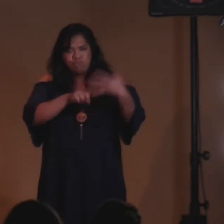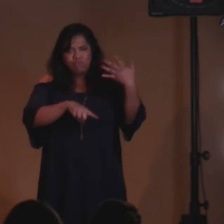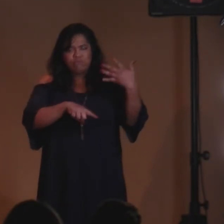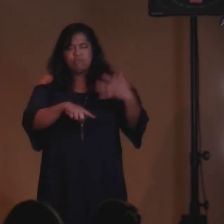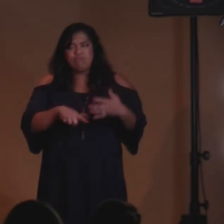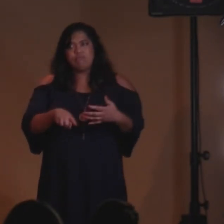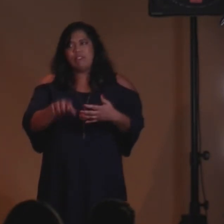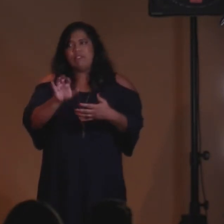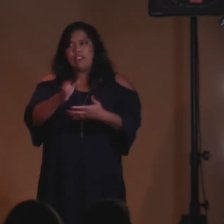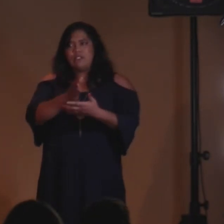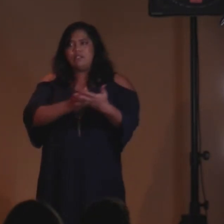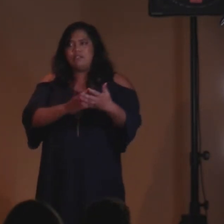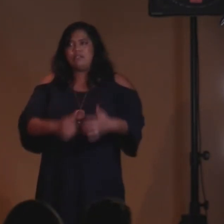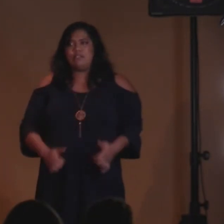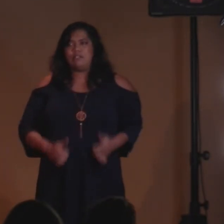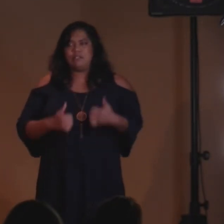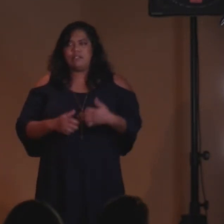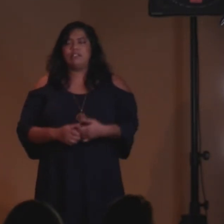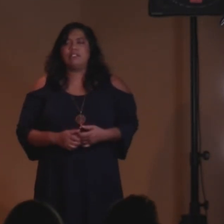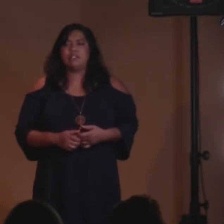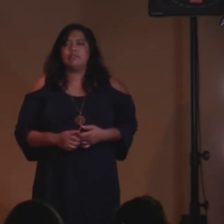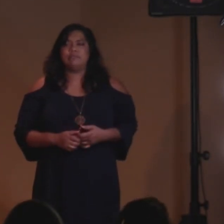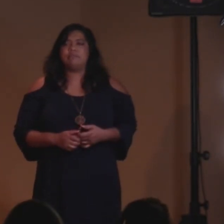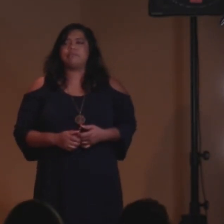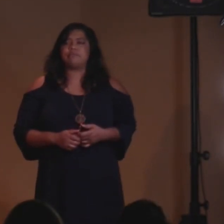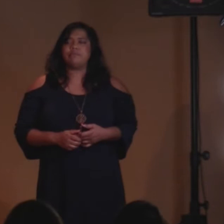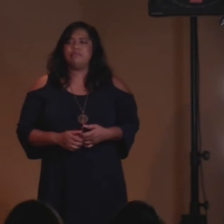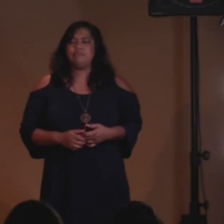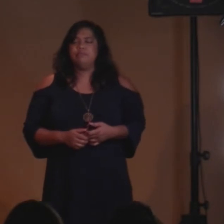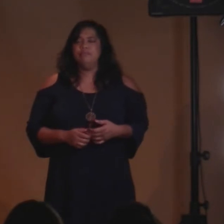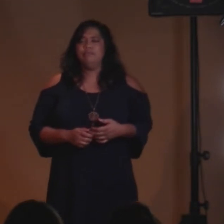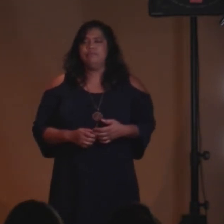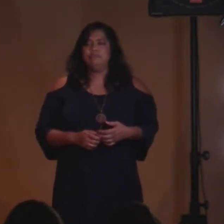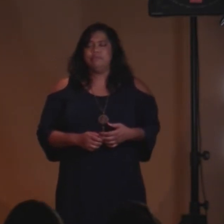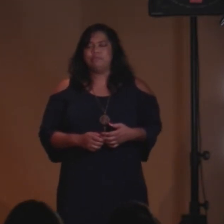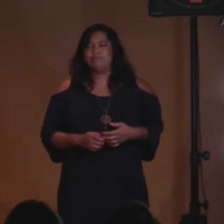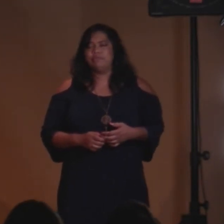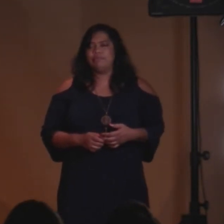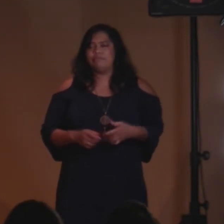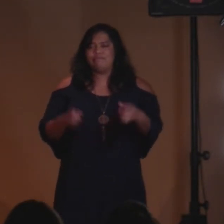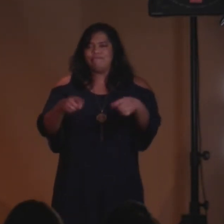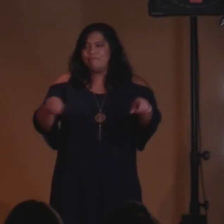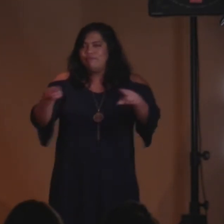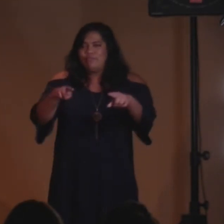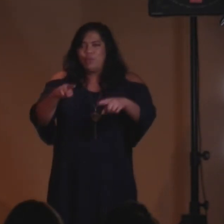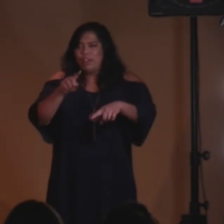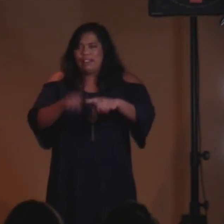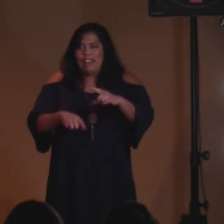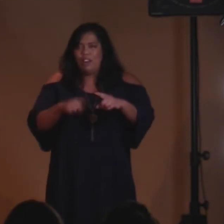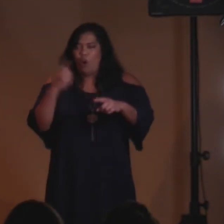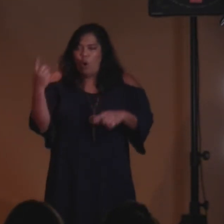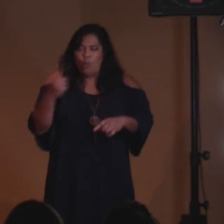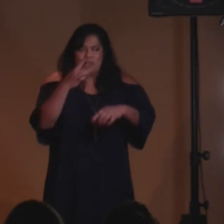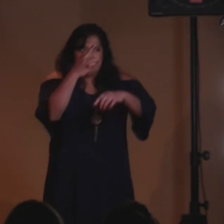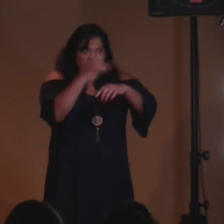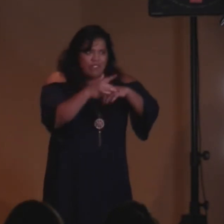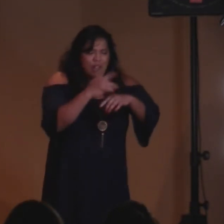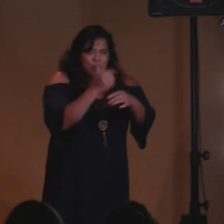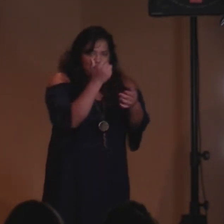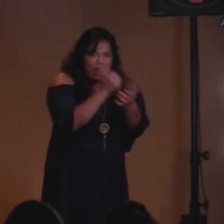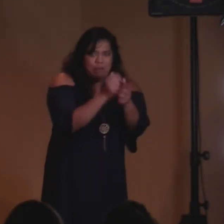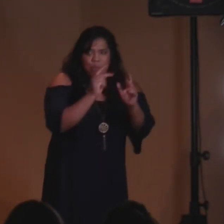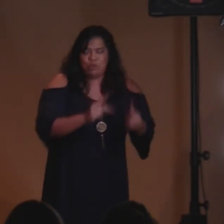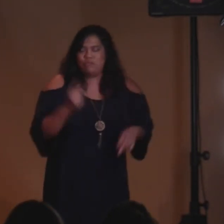That's part of life. None of us are going to be there all the time, through everything, with everything, all